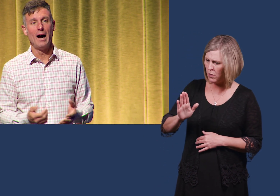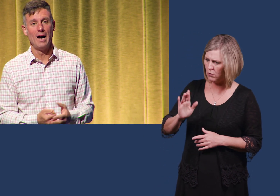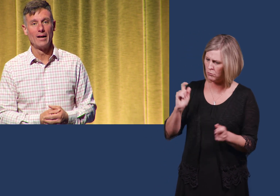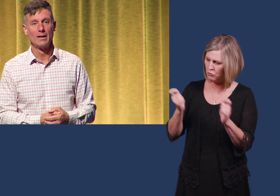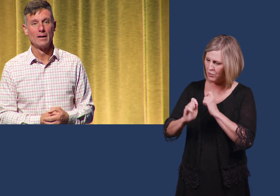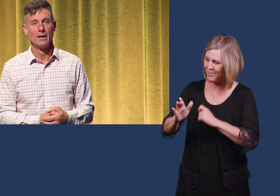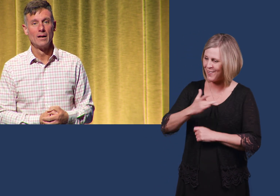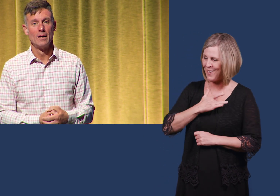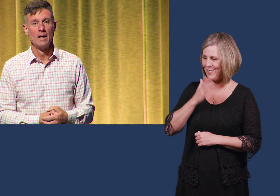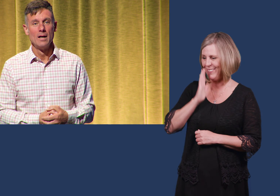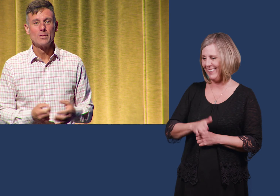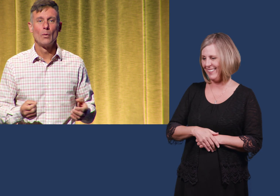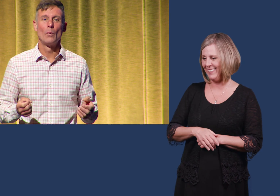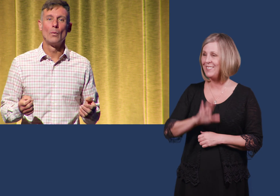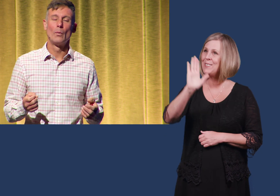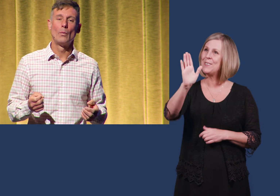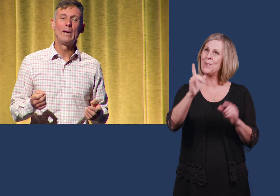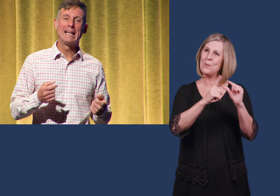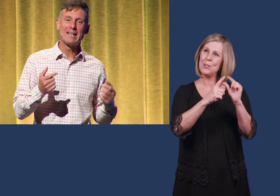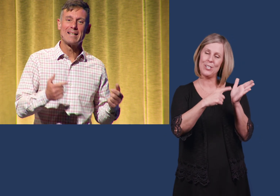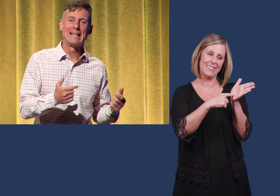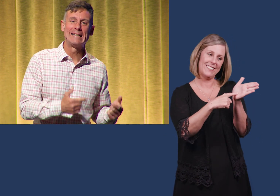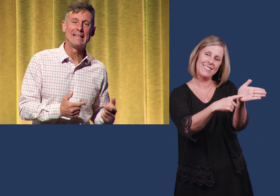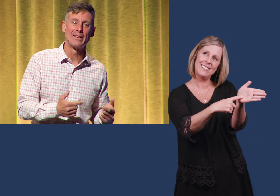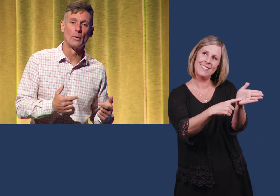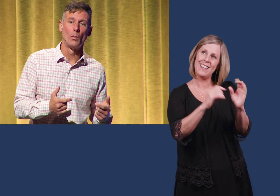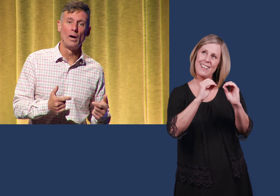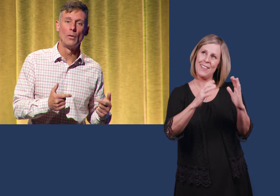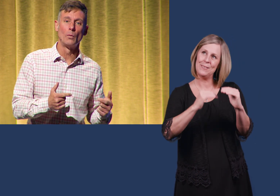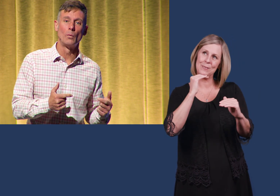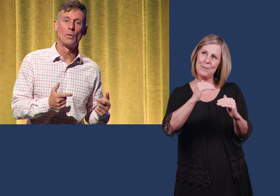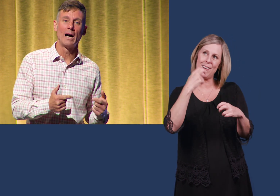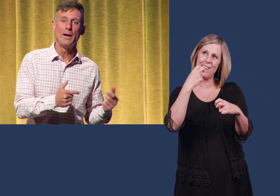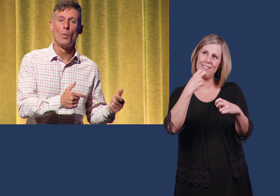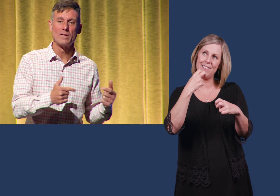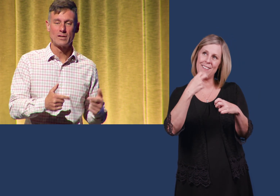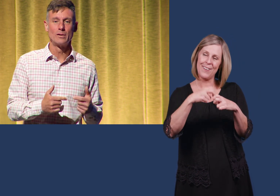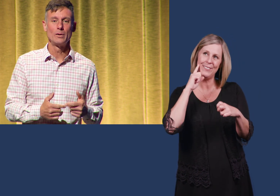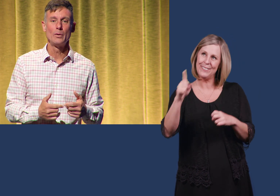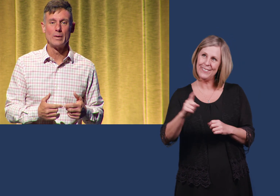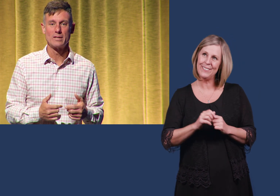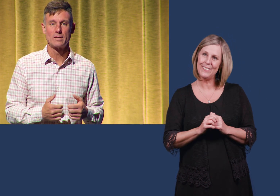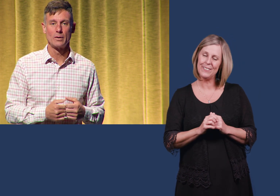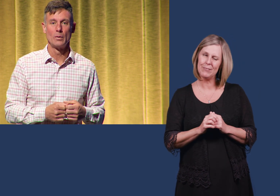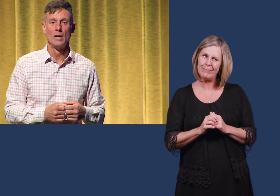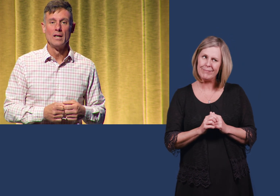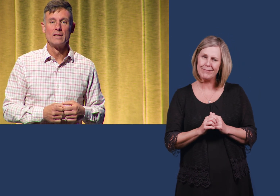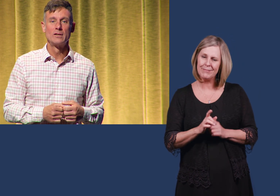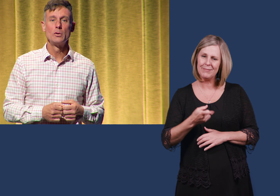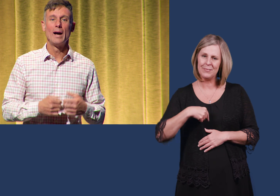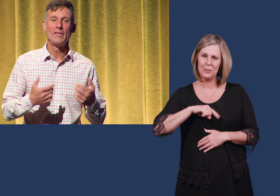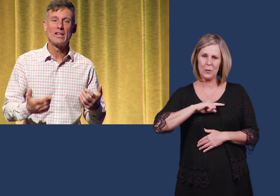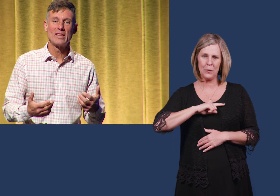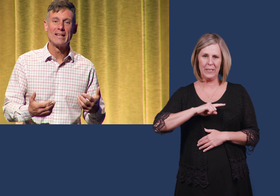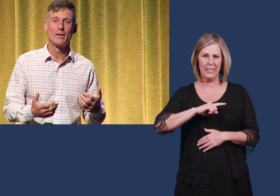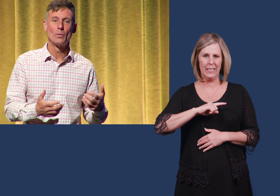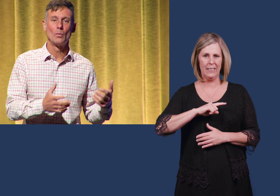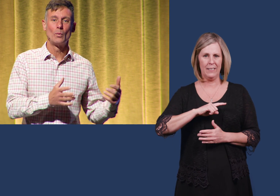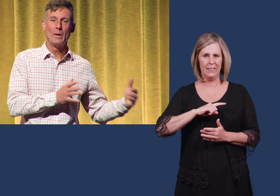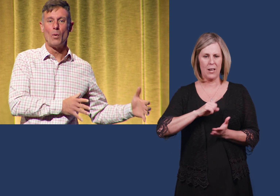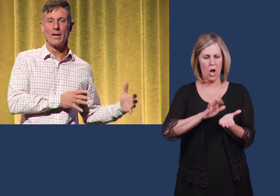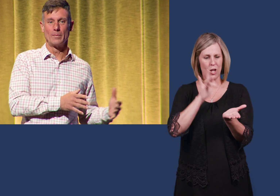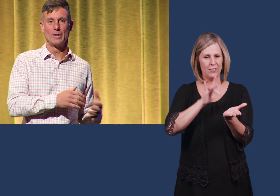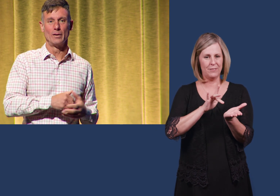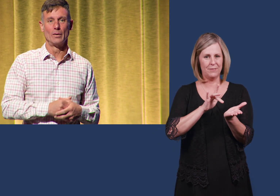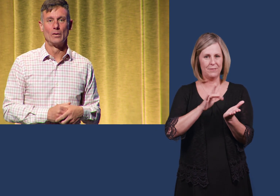hard for God. So we get this idea that what God wants to do is to do everything that